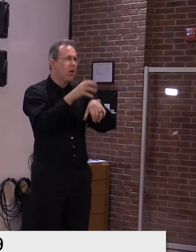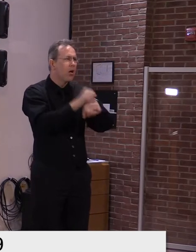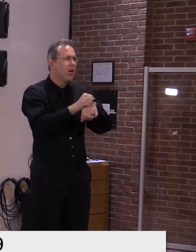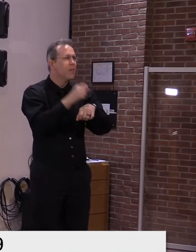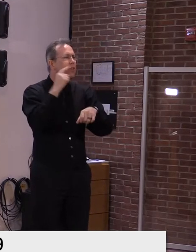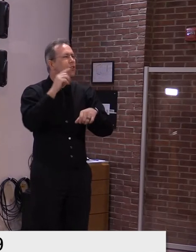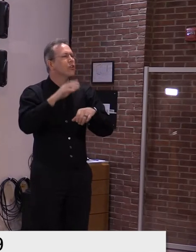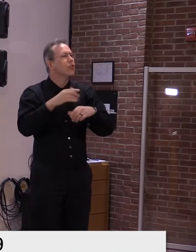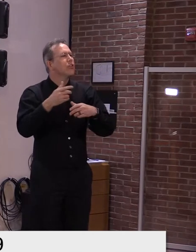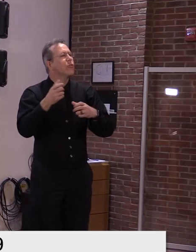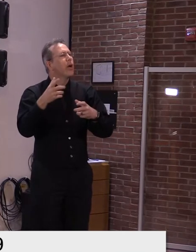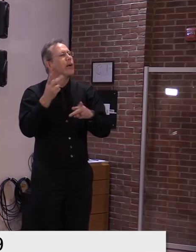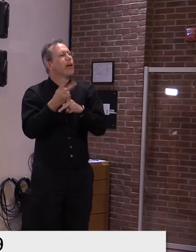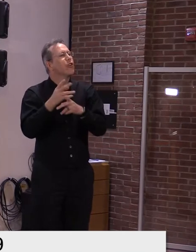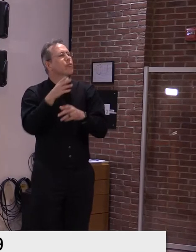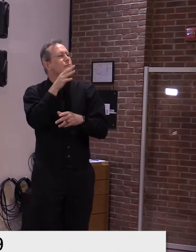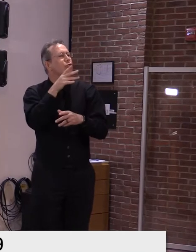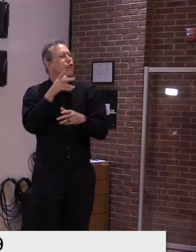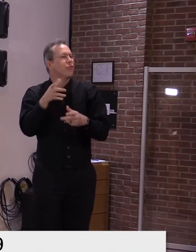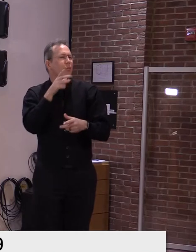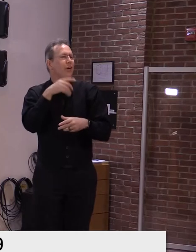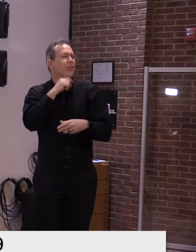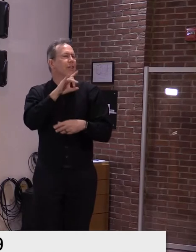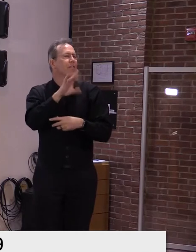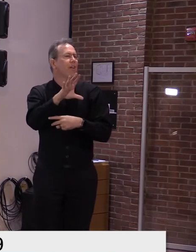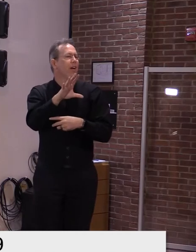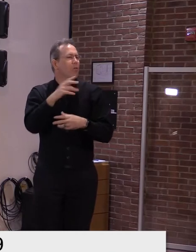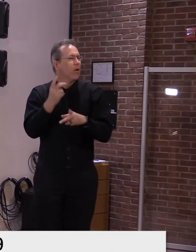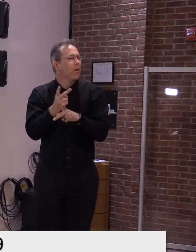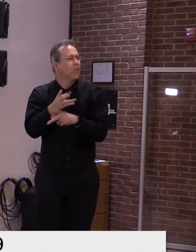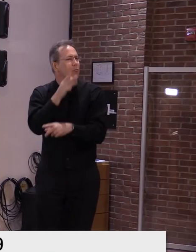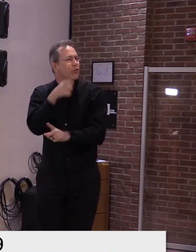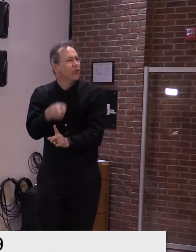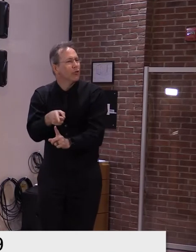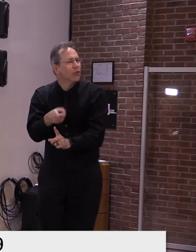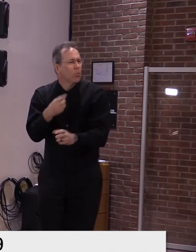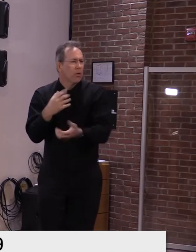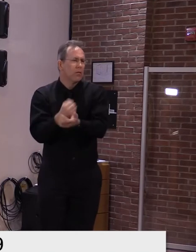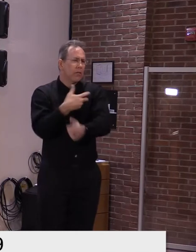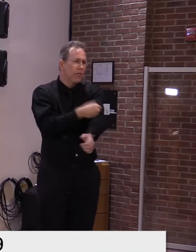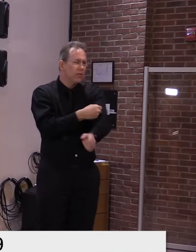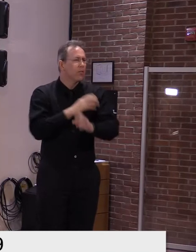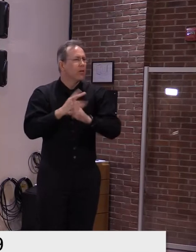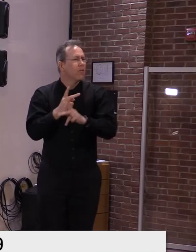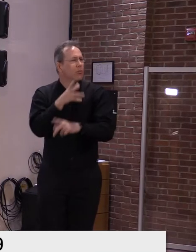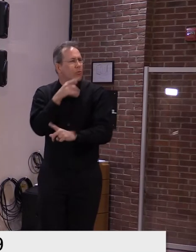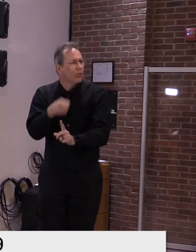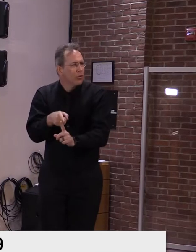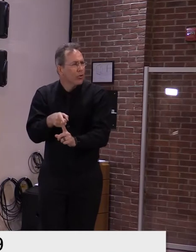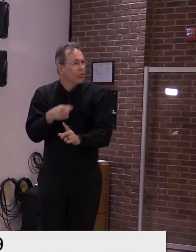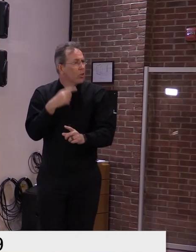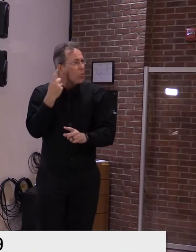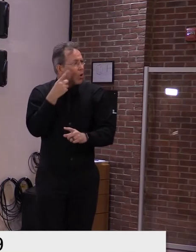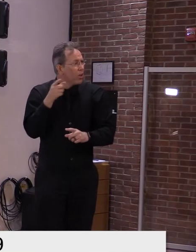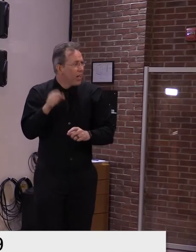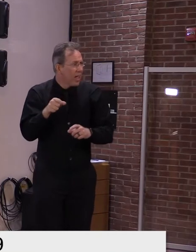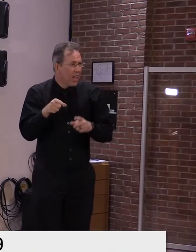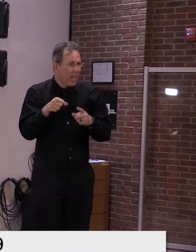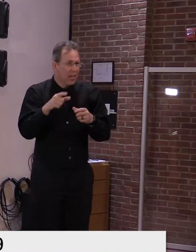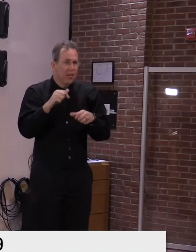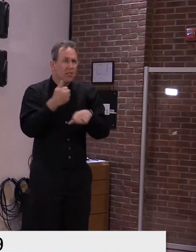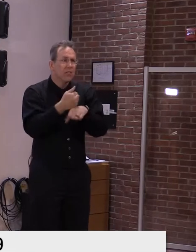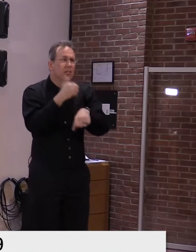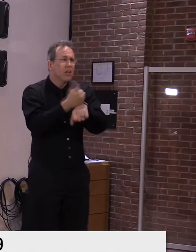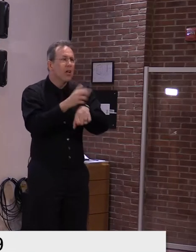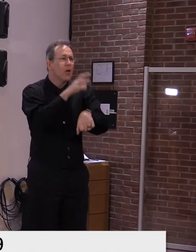an appointment on March 30th in Island Pond. She wants to know if you guys will help her get her second appointment closer to home. Why don't I do this? Why